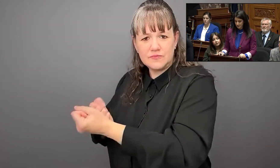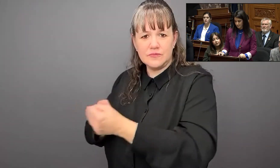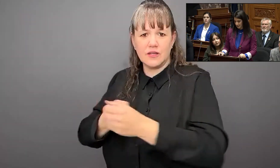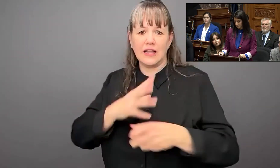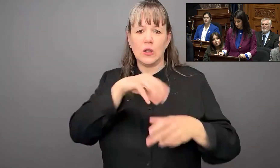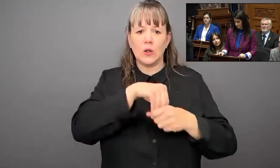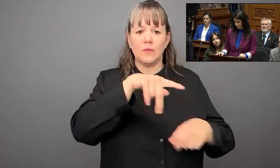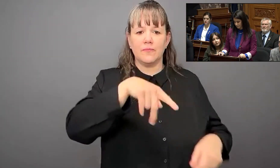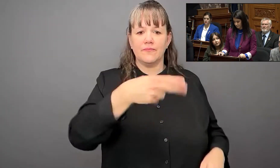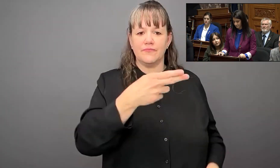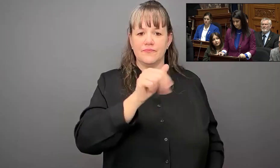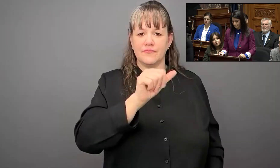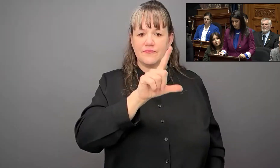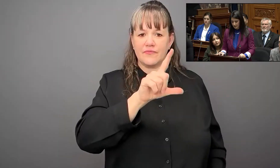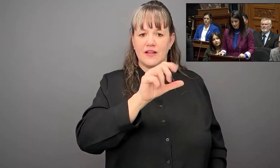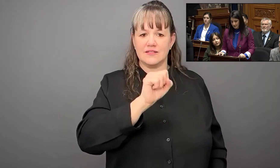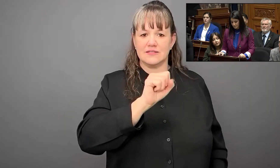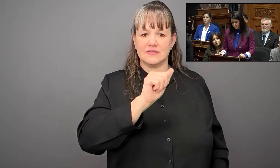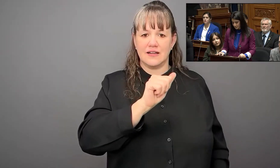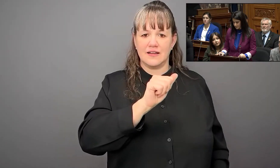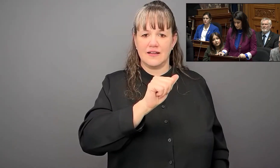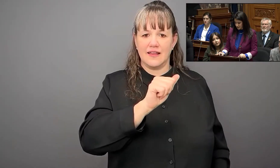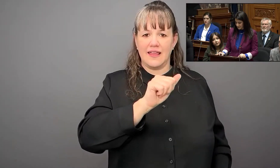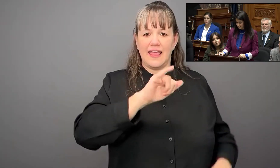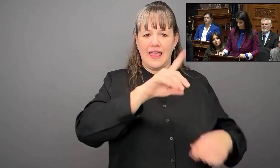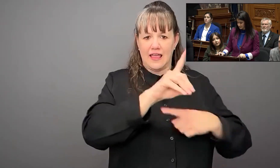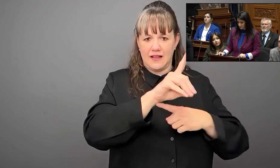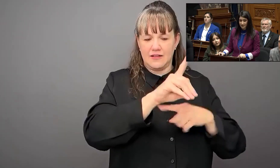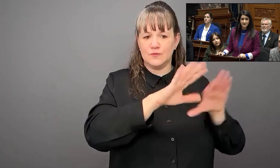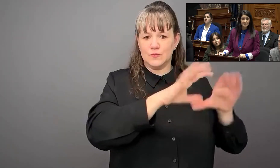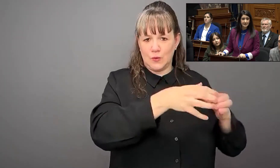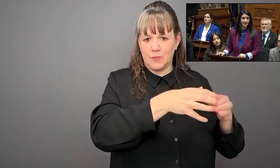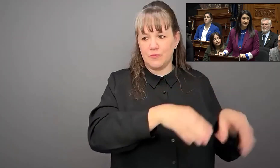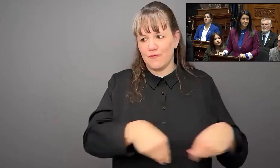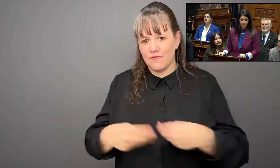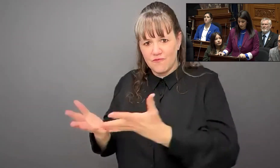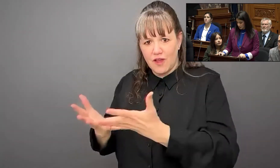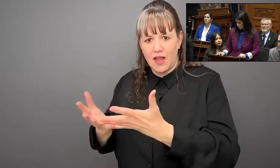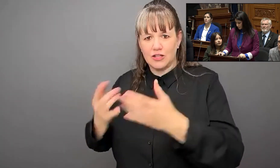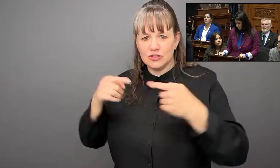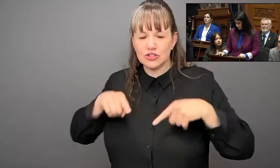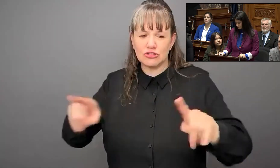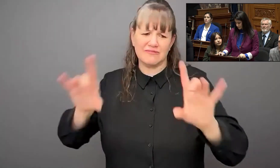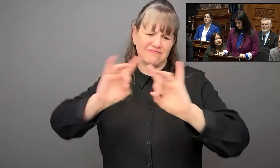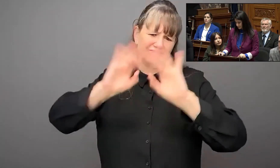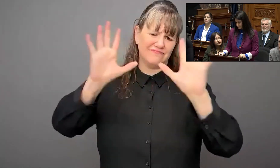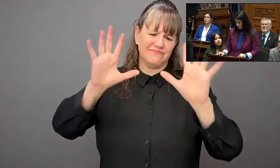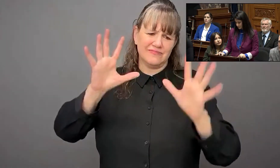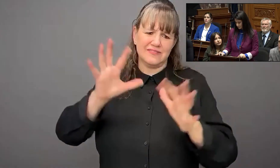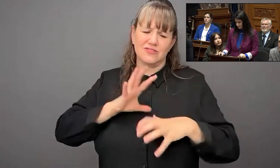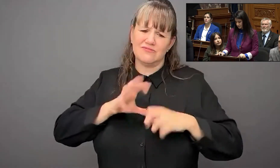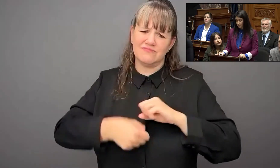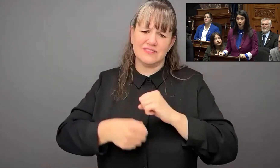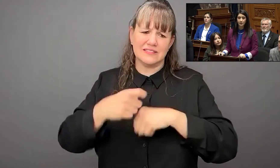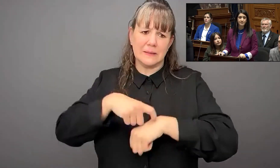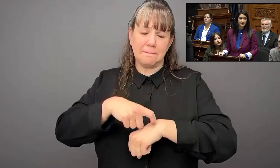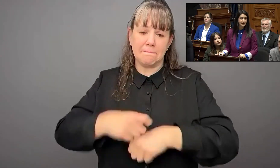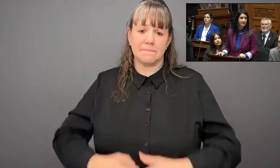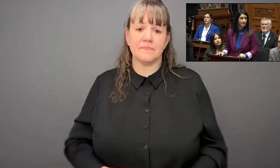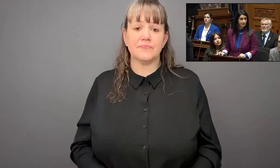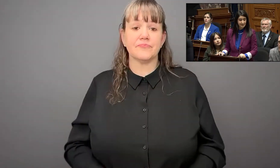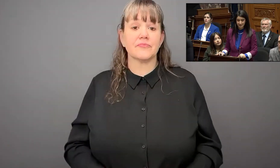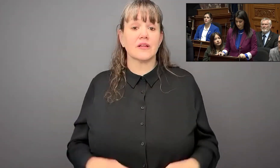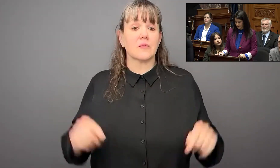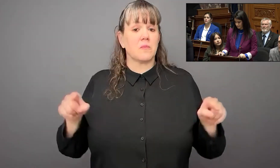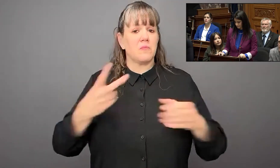of unimaginable grief. In both communities, the belief is clear. When one person struggles, the whole